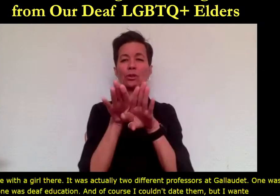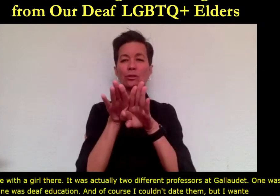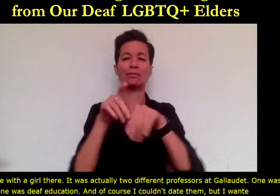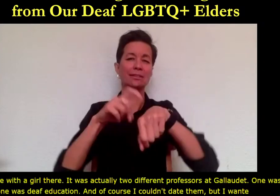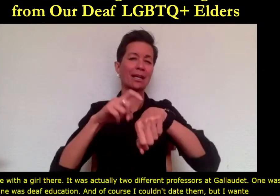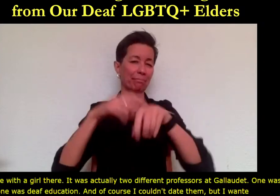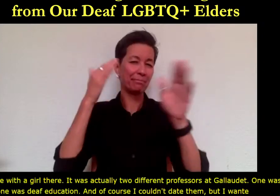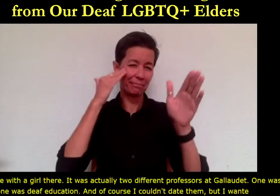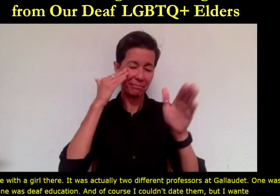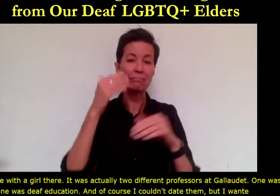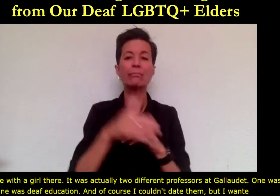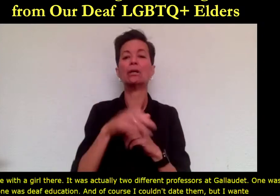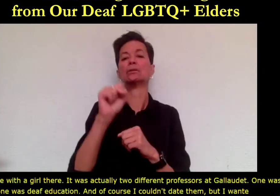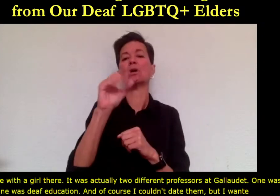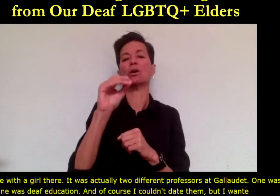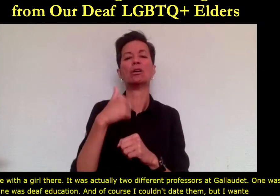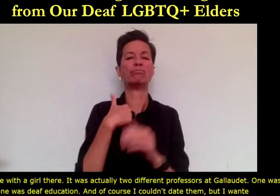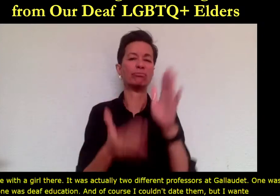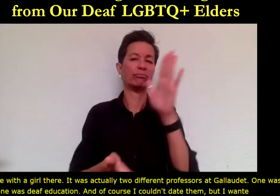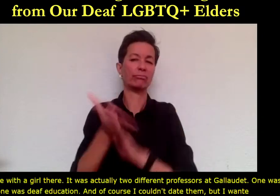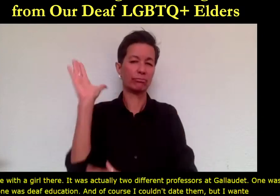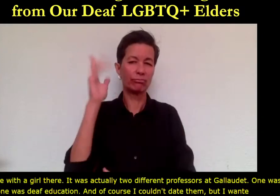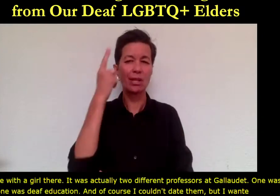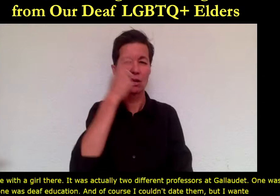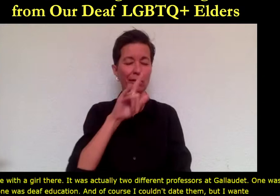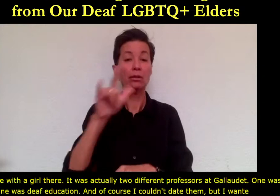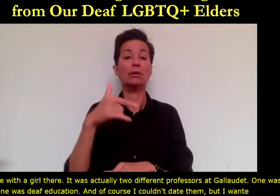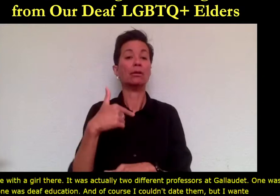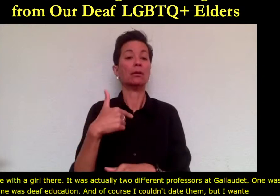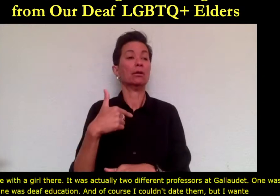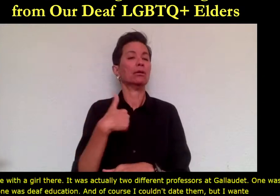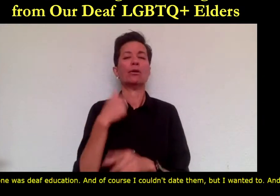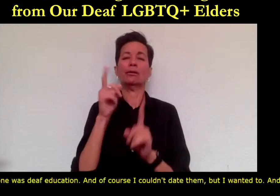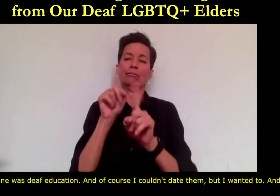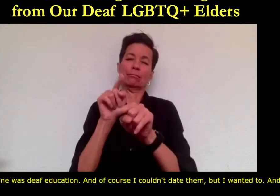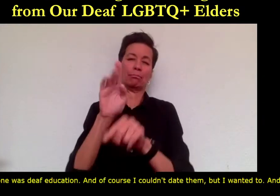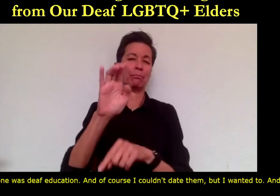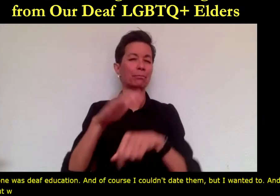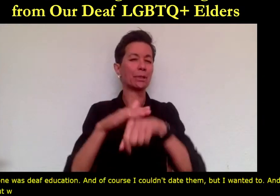and at christmas gallaudet was closed you know as it typically is and i went back to hawaii